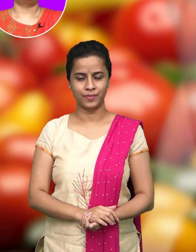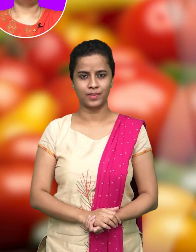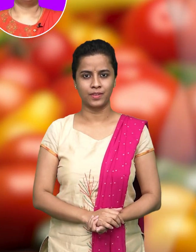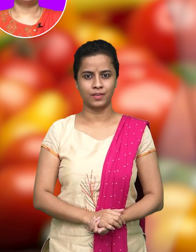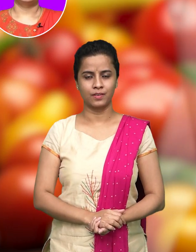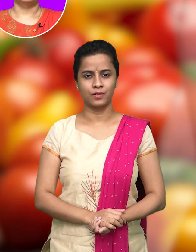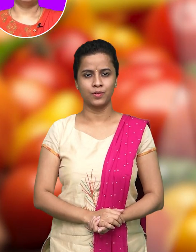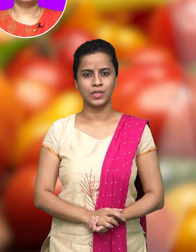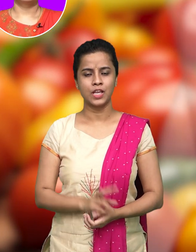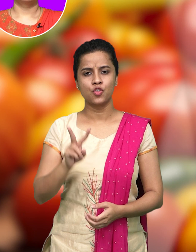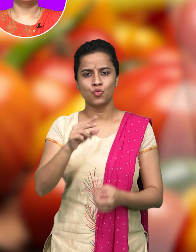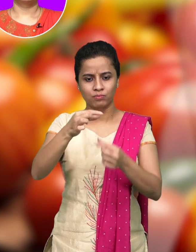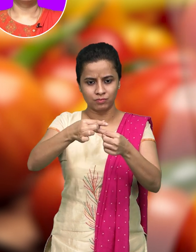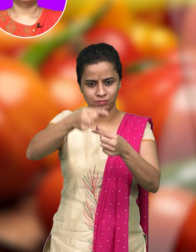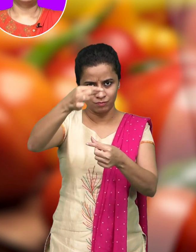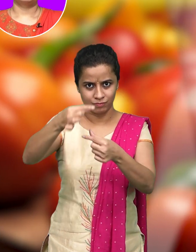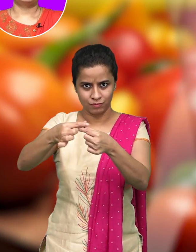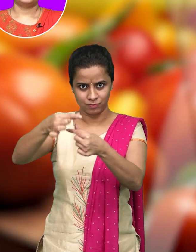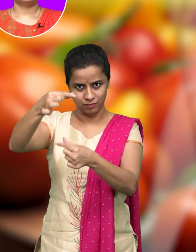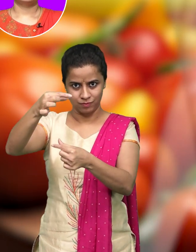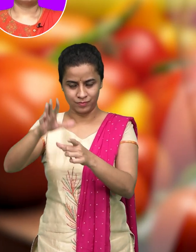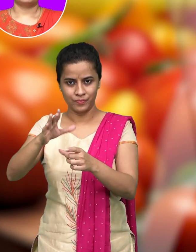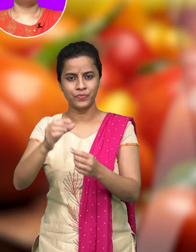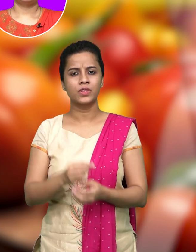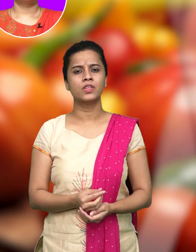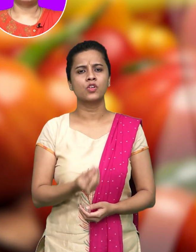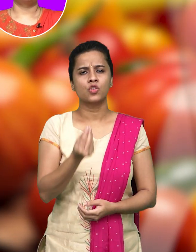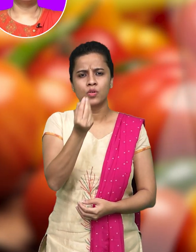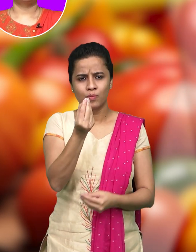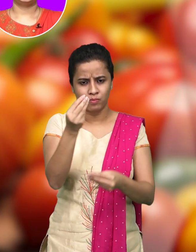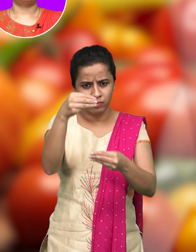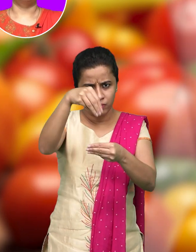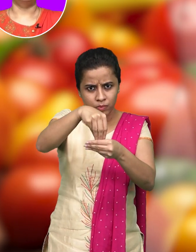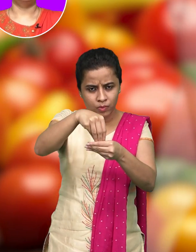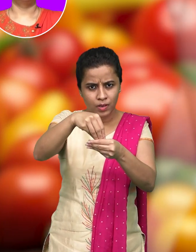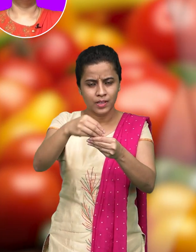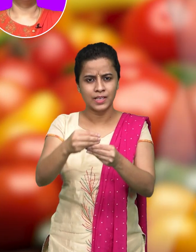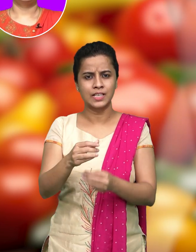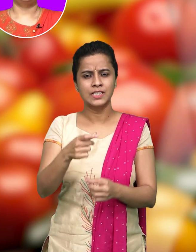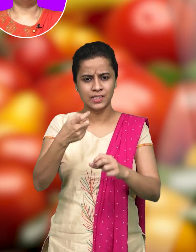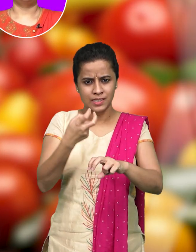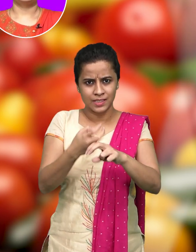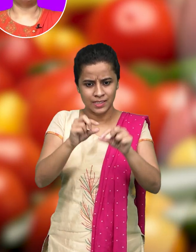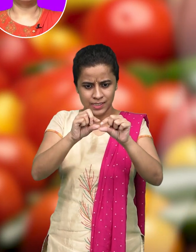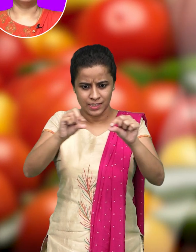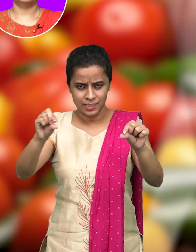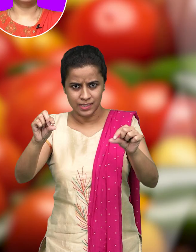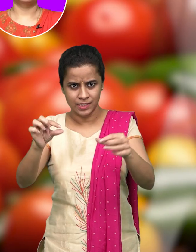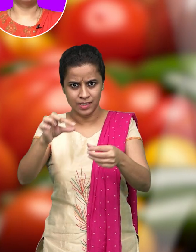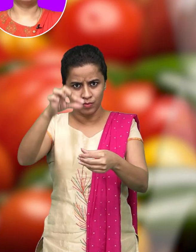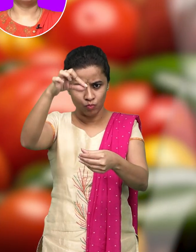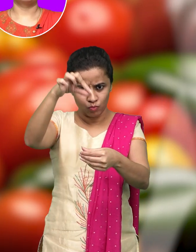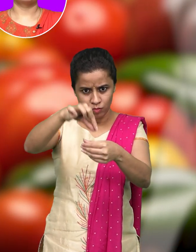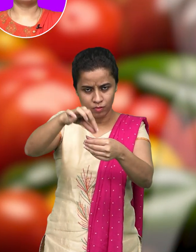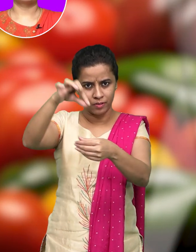Take two test tubes. Place small piece of steel wool into their bottoms.